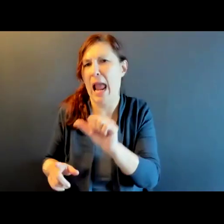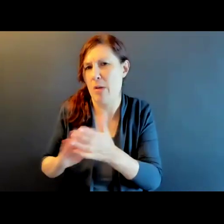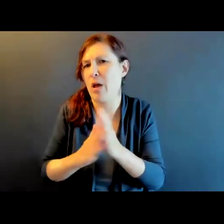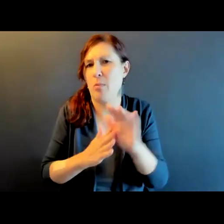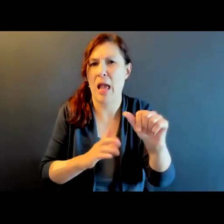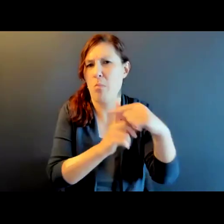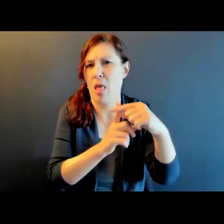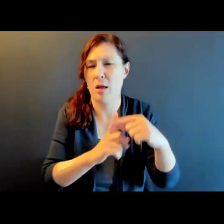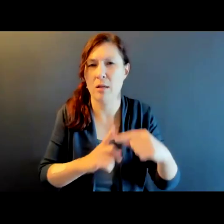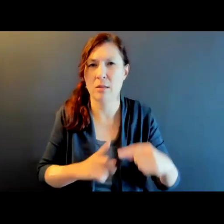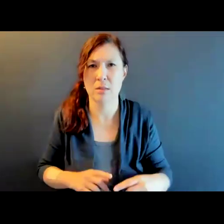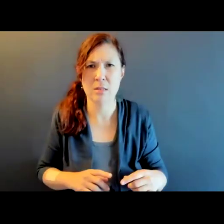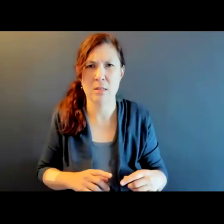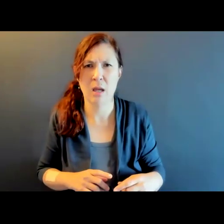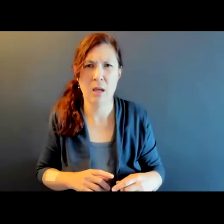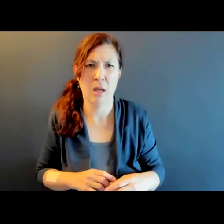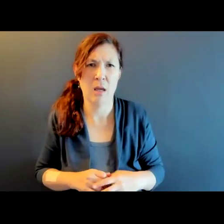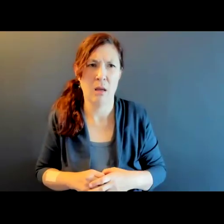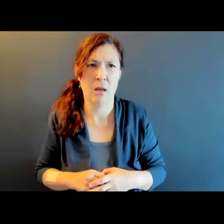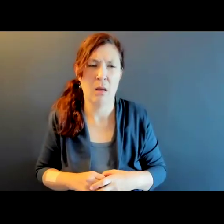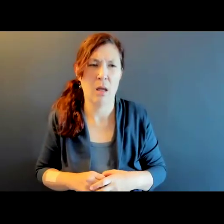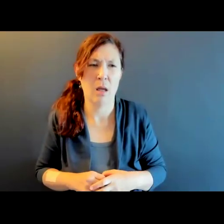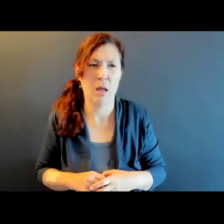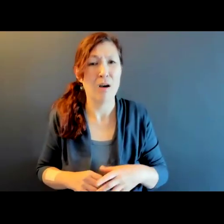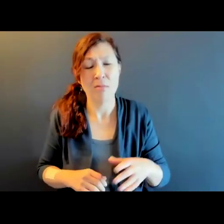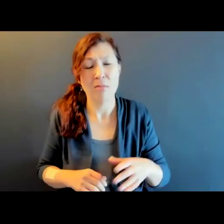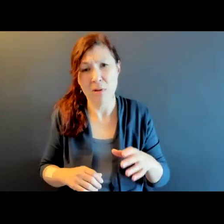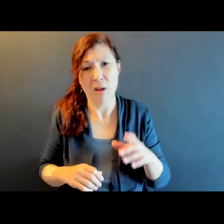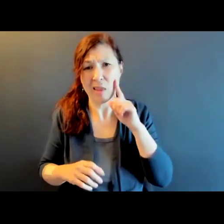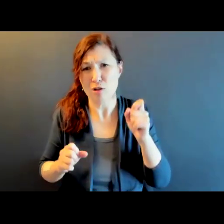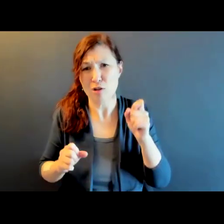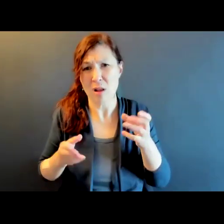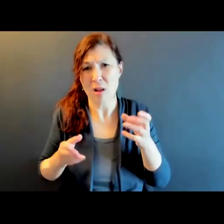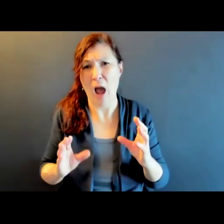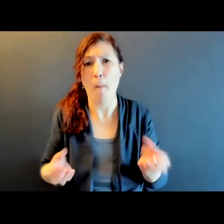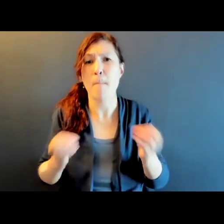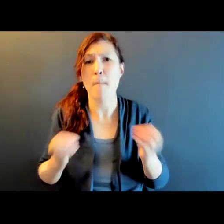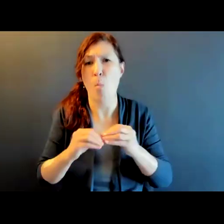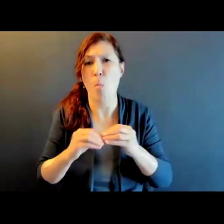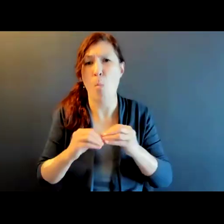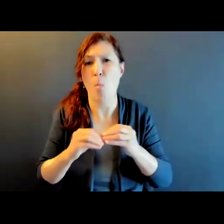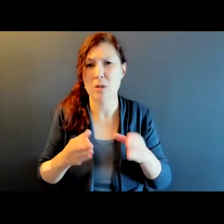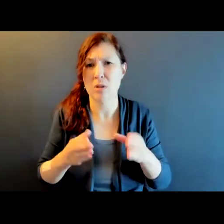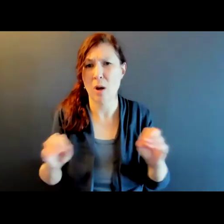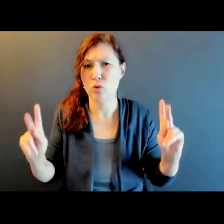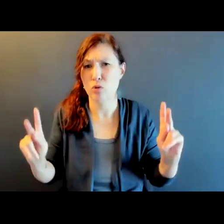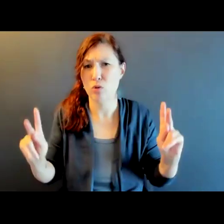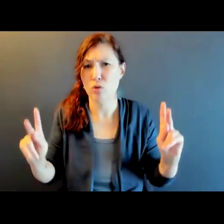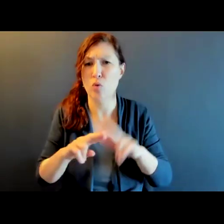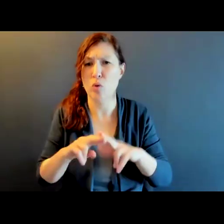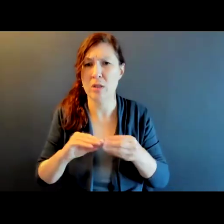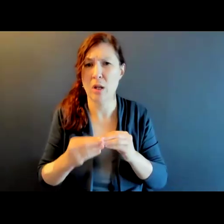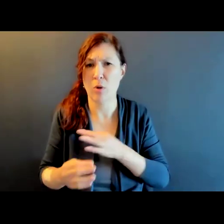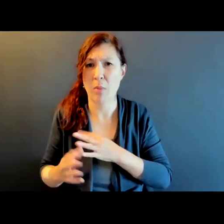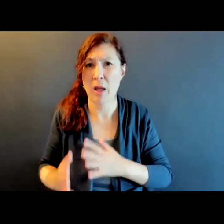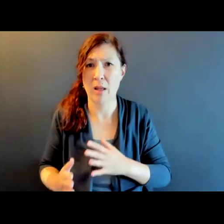the applicant pool because I think there's probably qualified and students that are not applying to